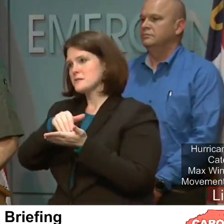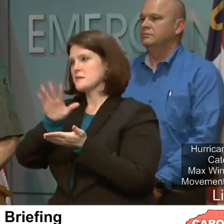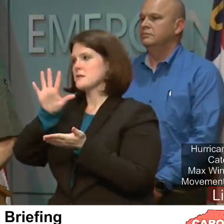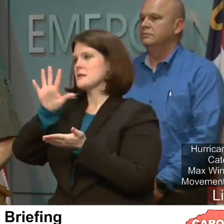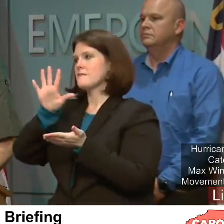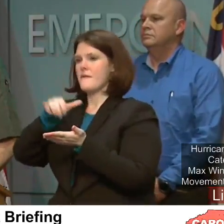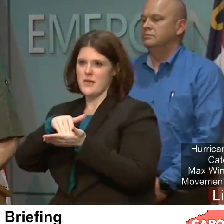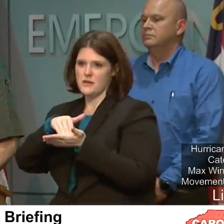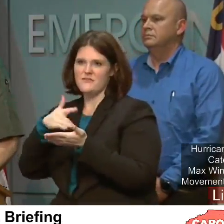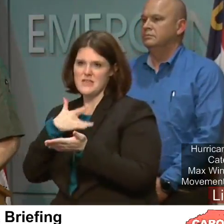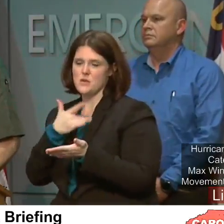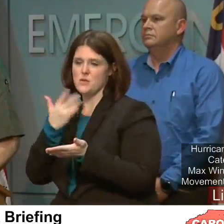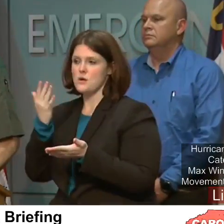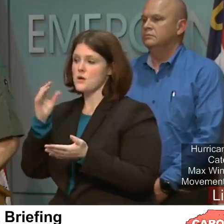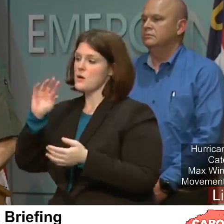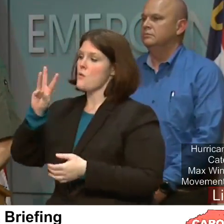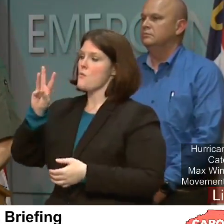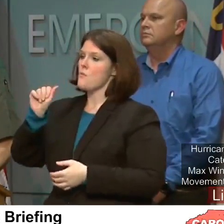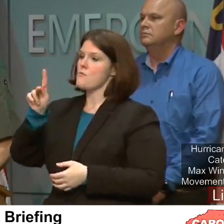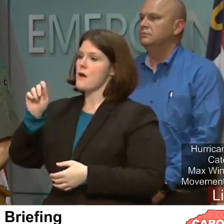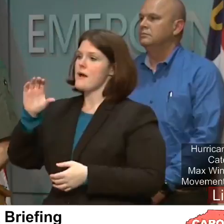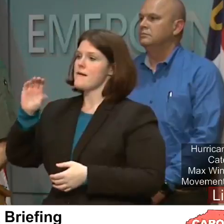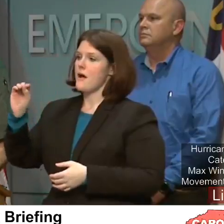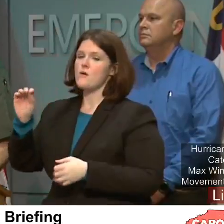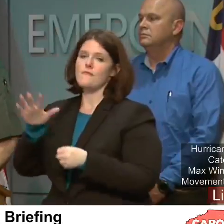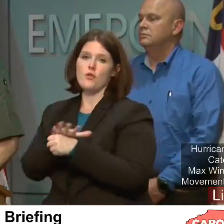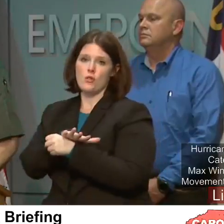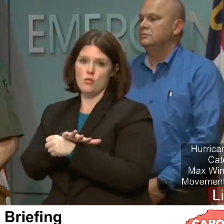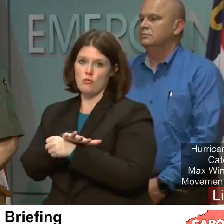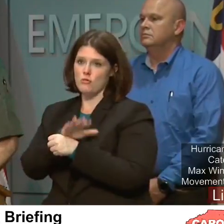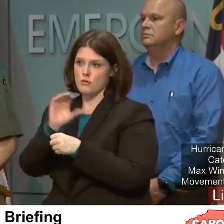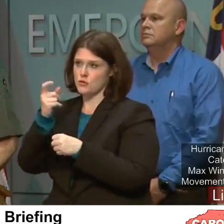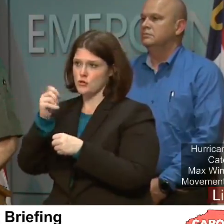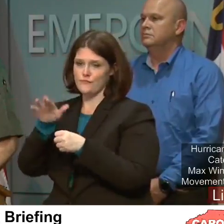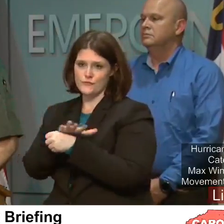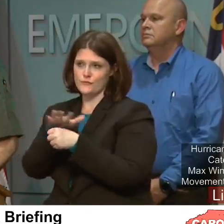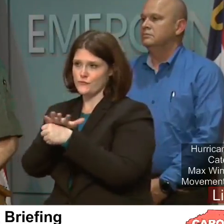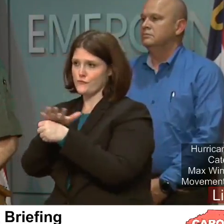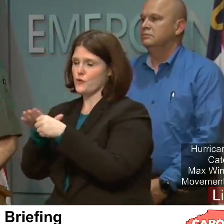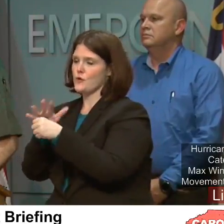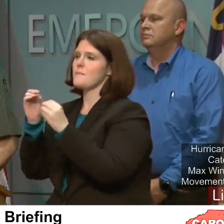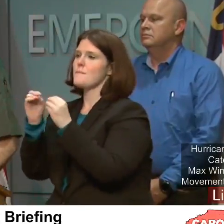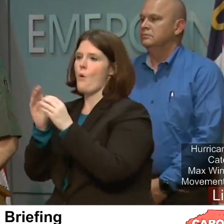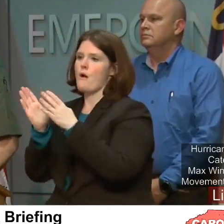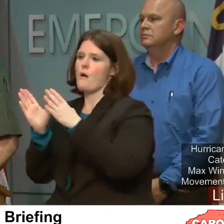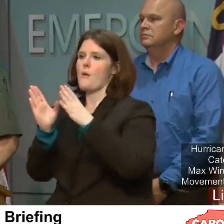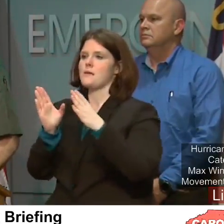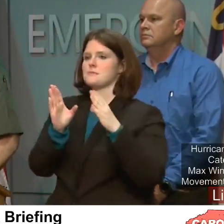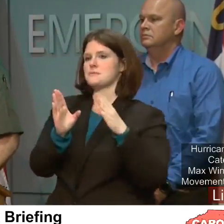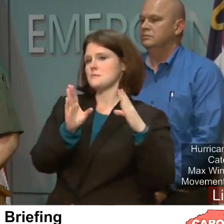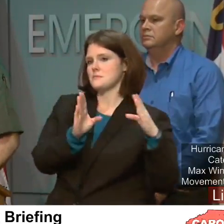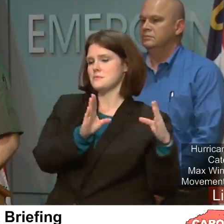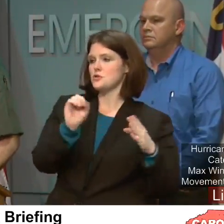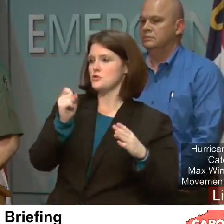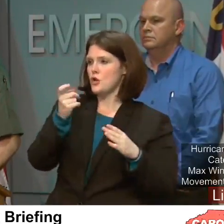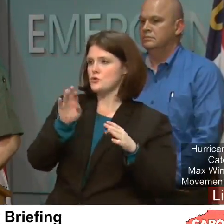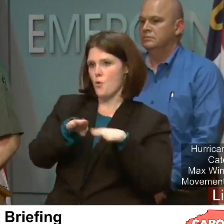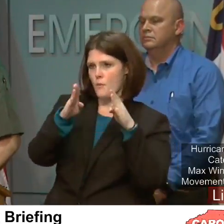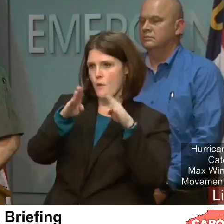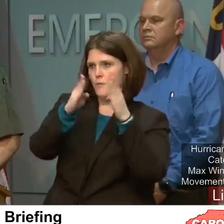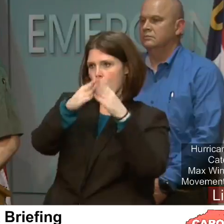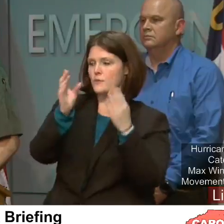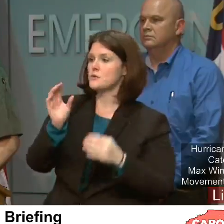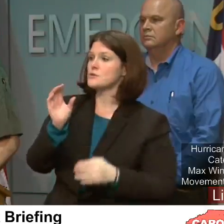5,000. We know that the shelters in Wake County are full, and folks are moving west. We've had additional shelters opening